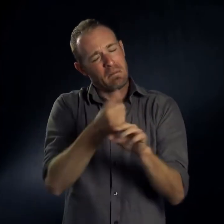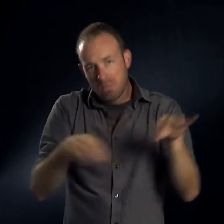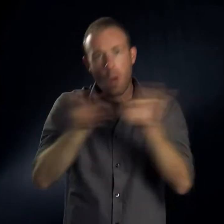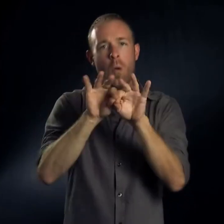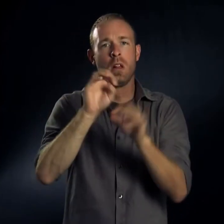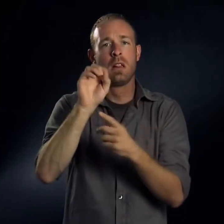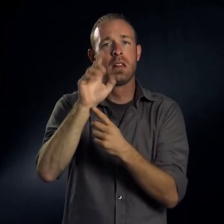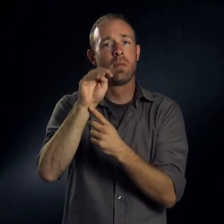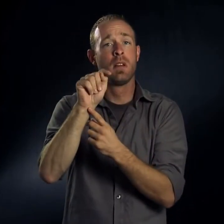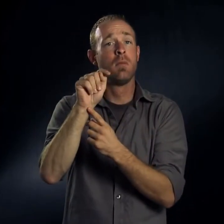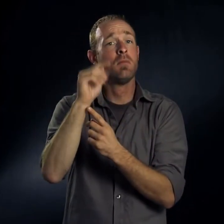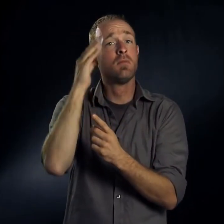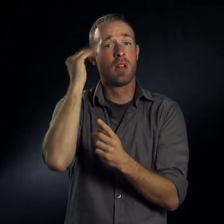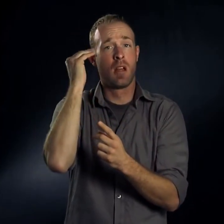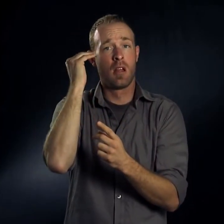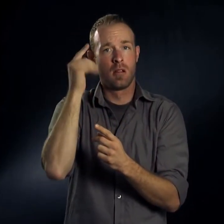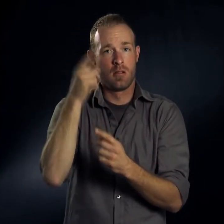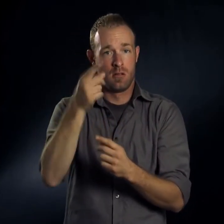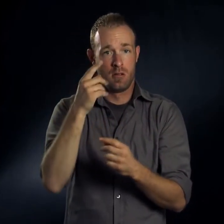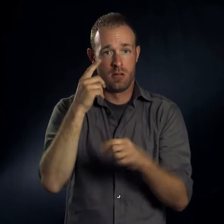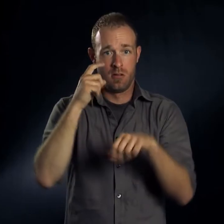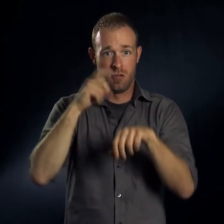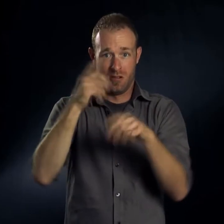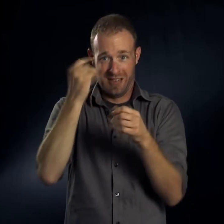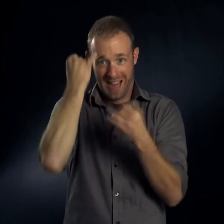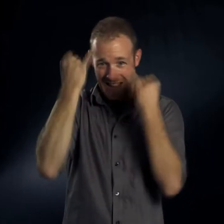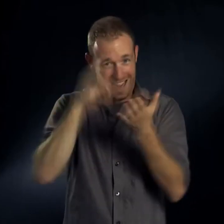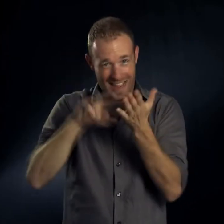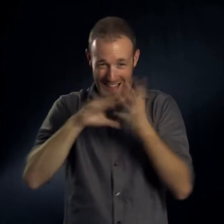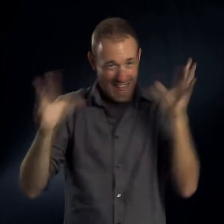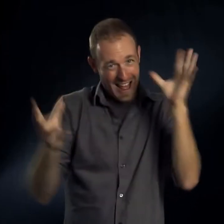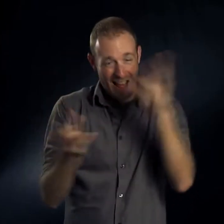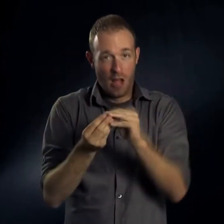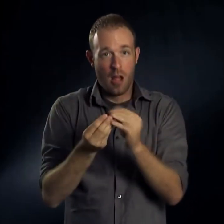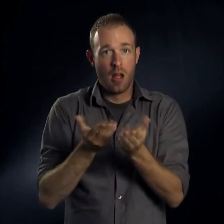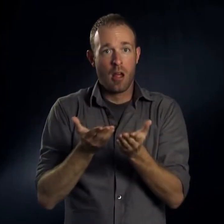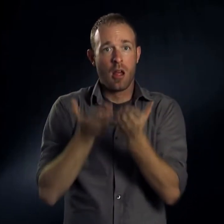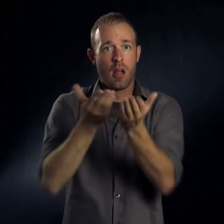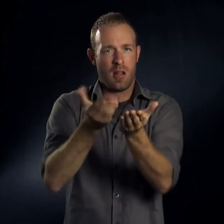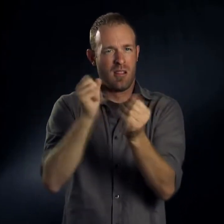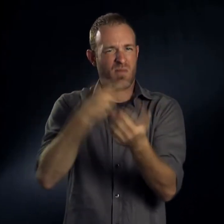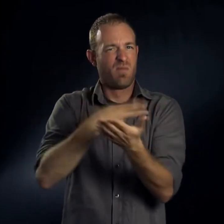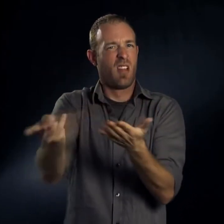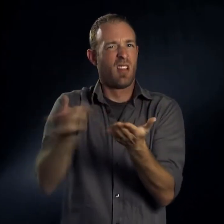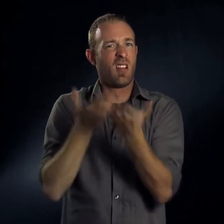in order to help convince the audience of the perceived ideas.